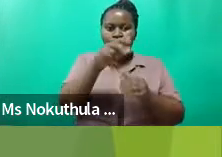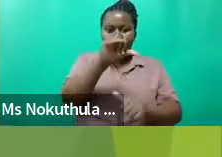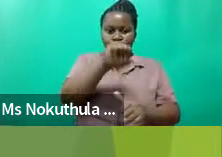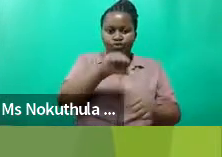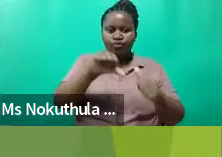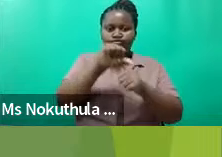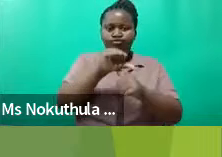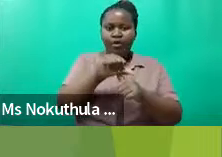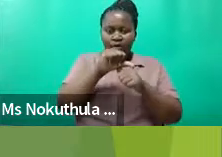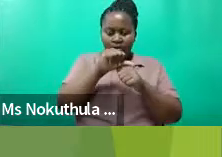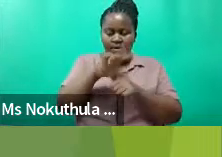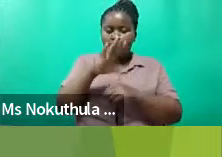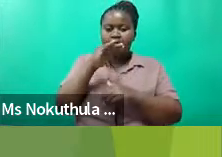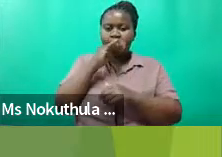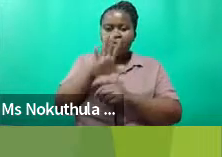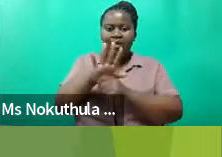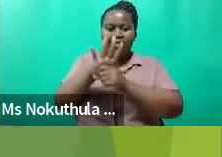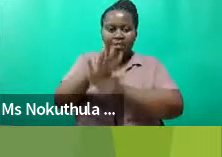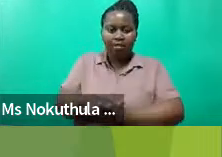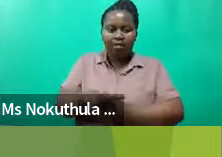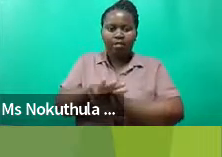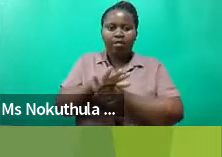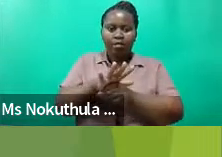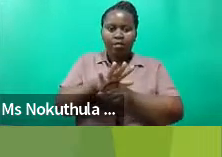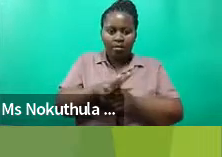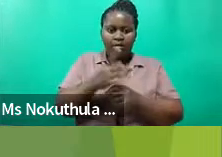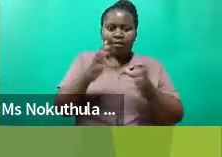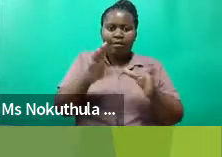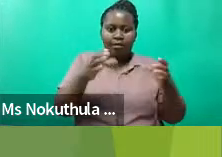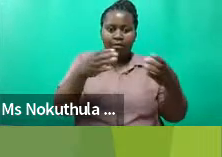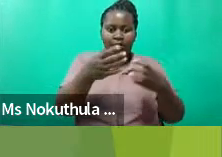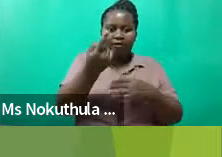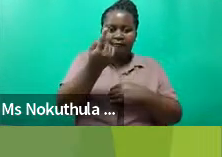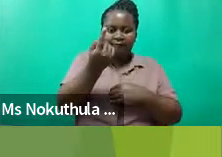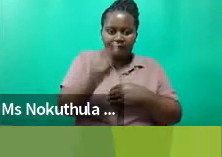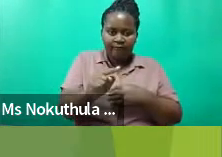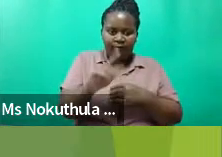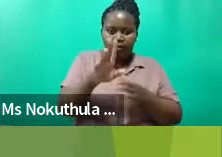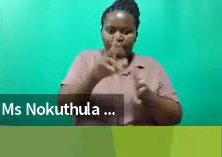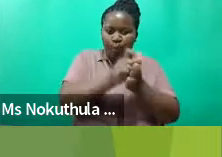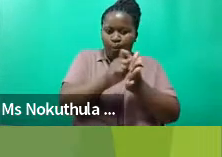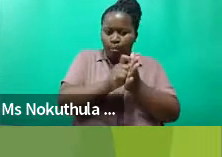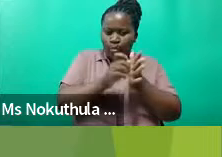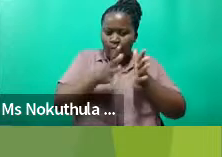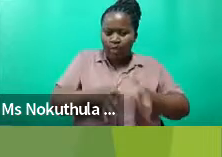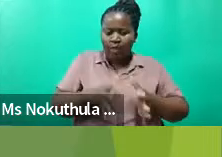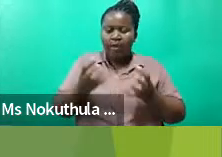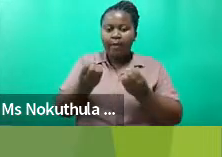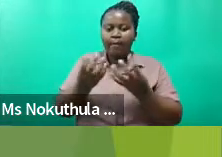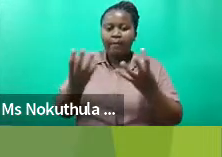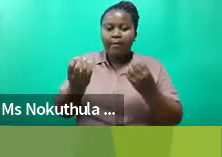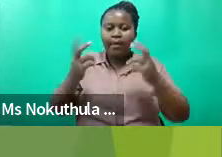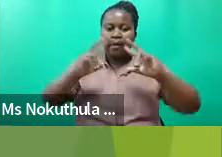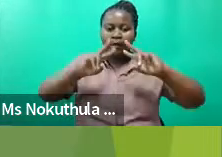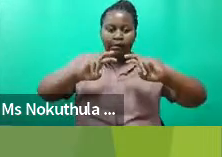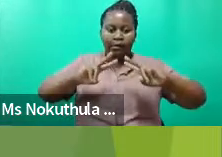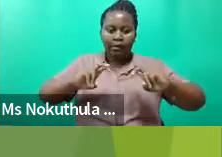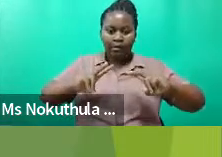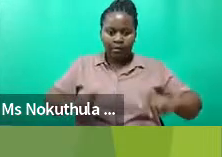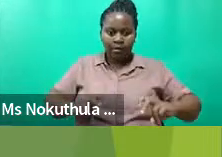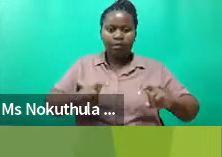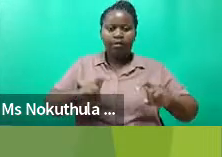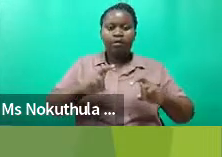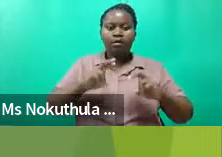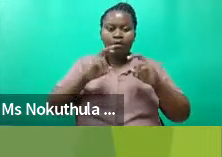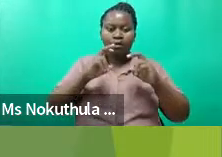which surpass biological determined category, that is according to the authors. Many studies has probed topics that are focused on